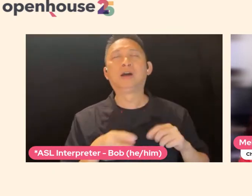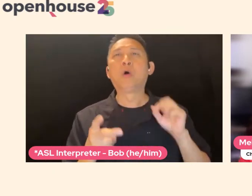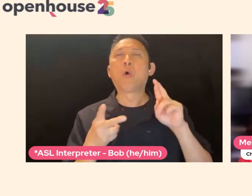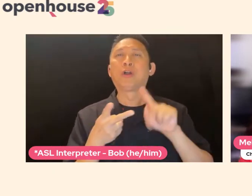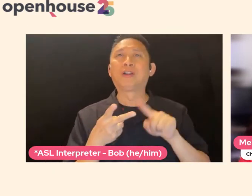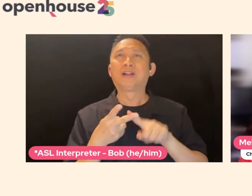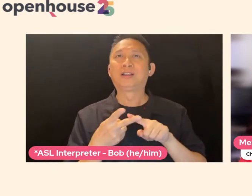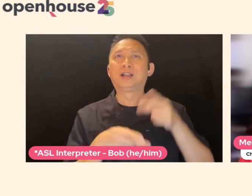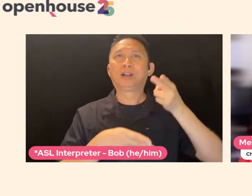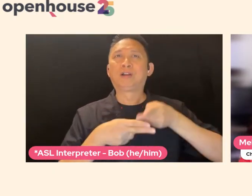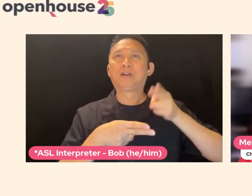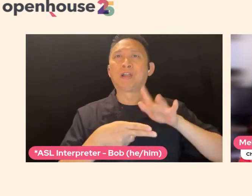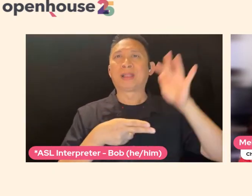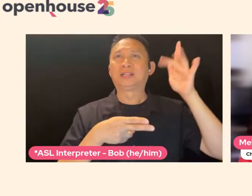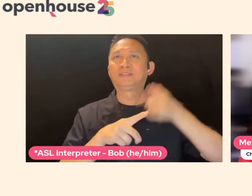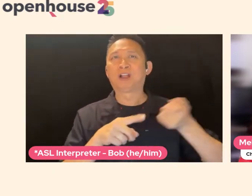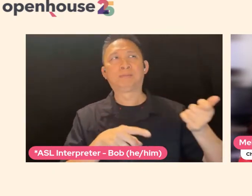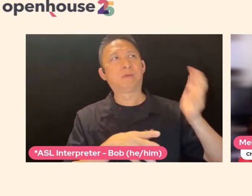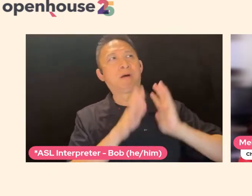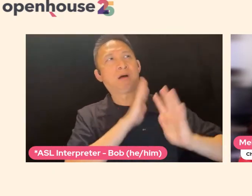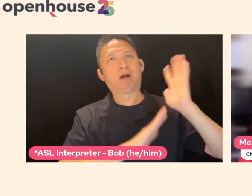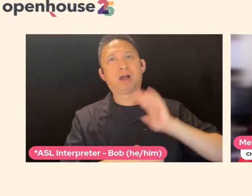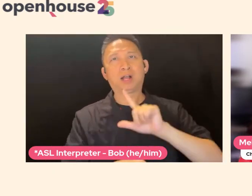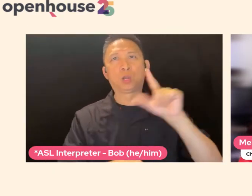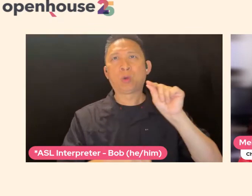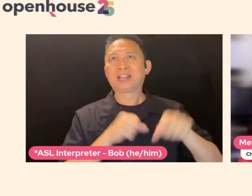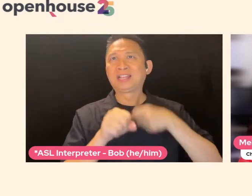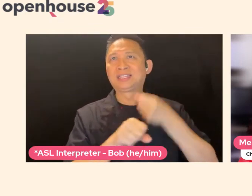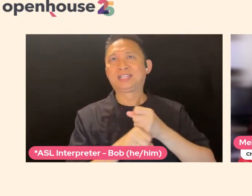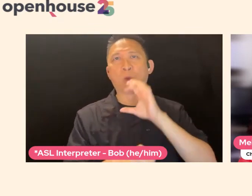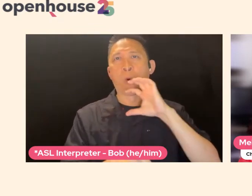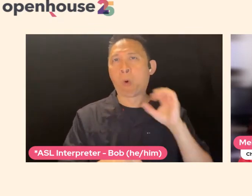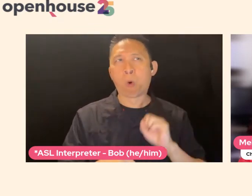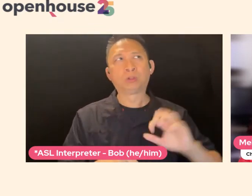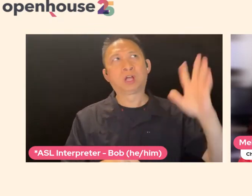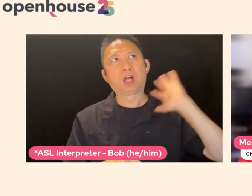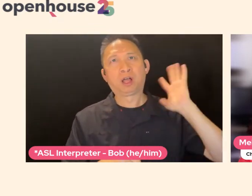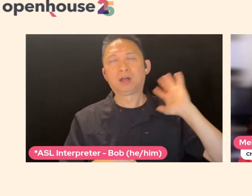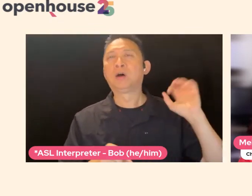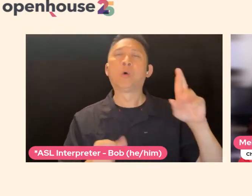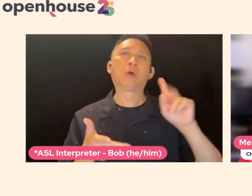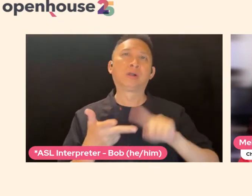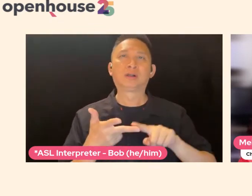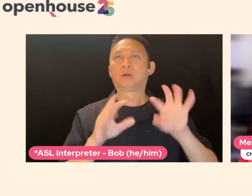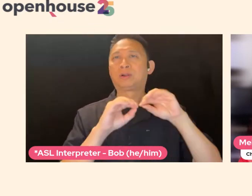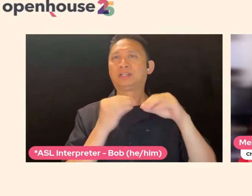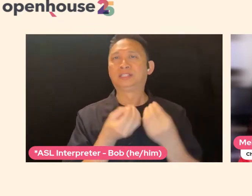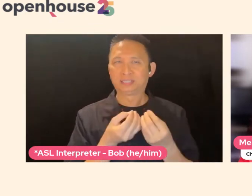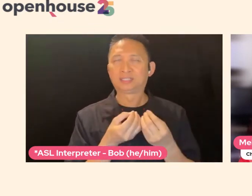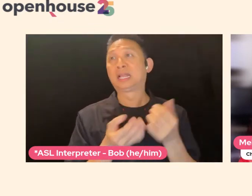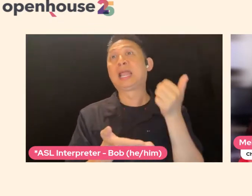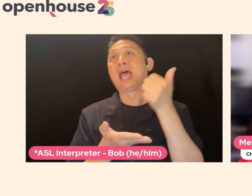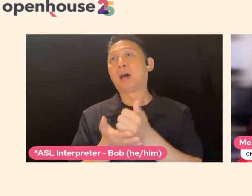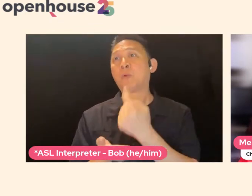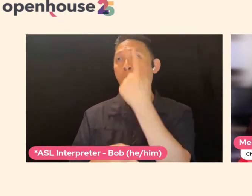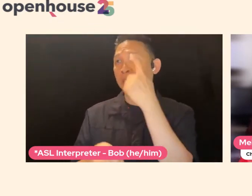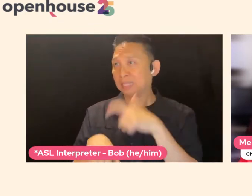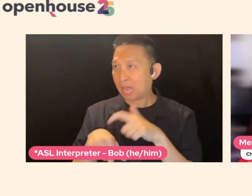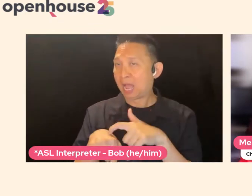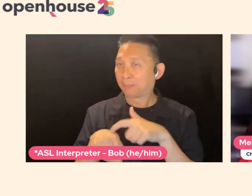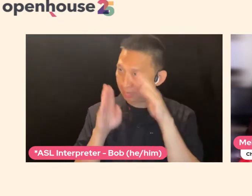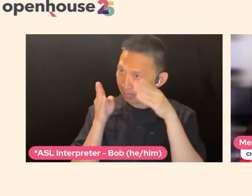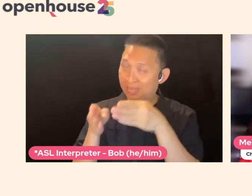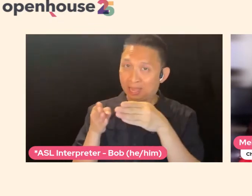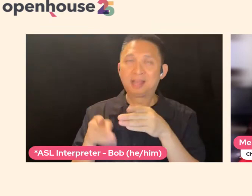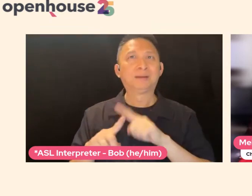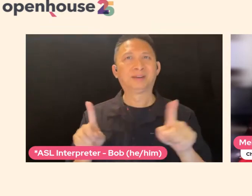20 years ago, not organizations that then worked with one trans person and now they think they're culturally competent because that's not how it works.